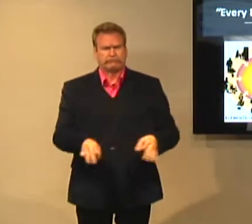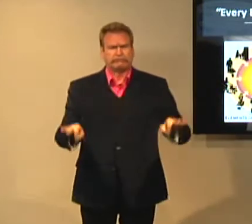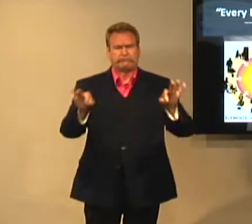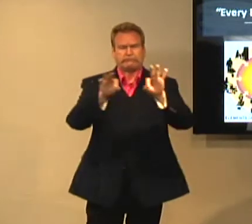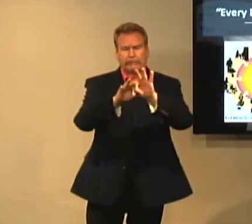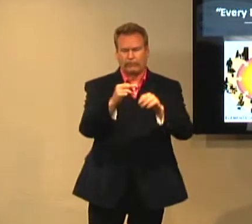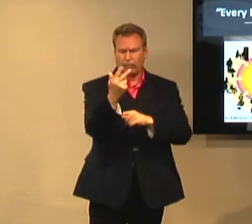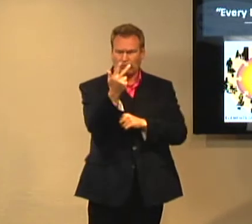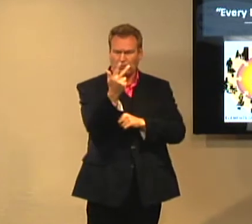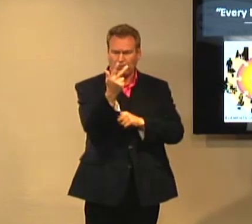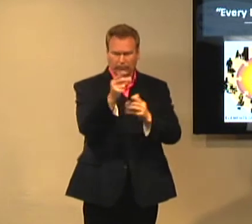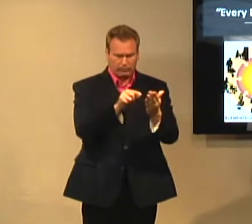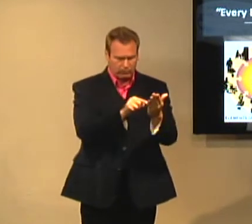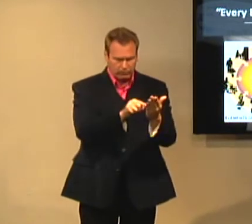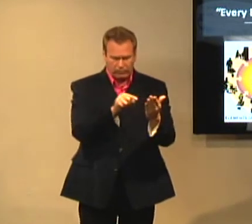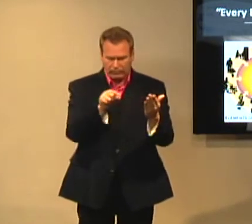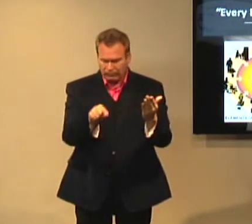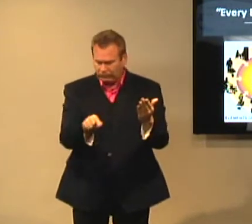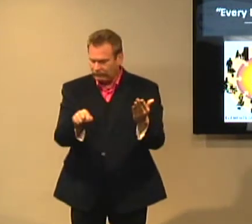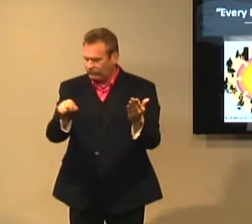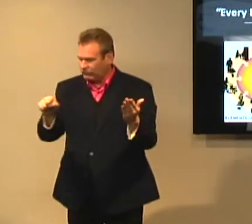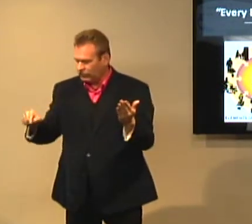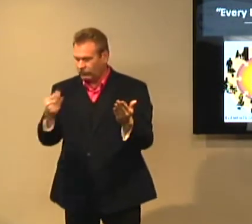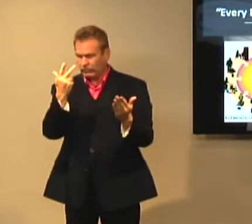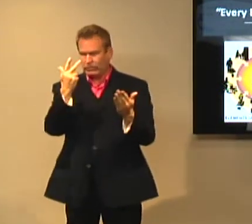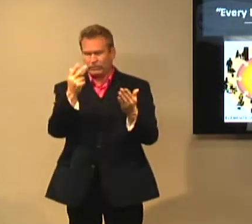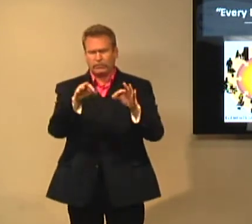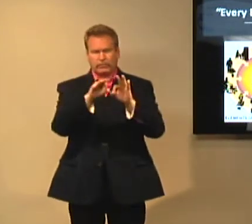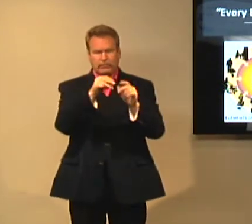Every believer's gift has three parts.